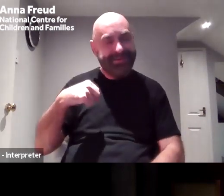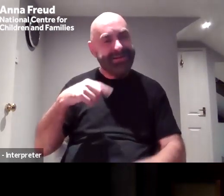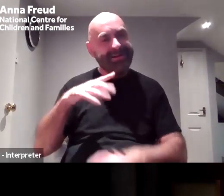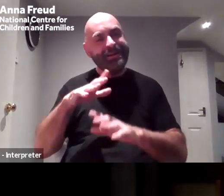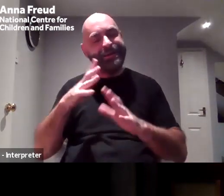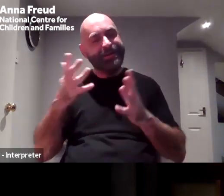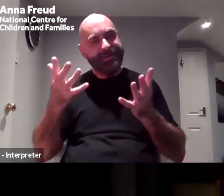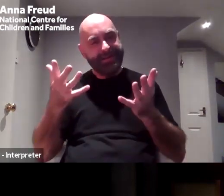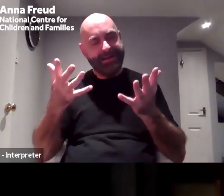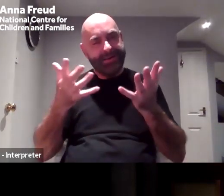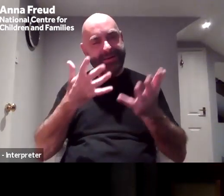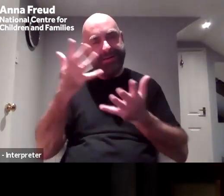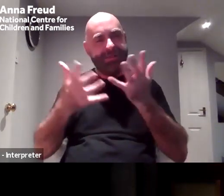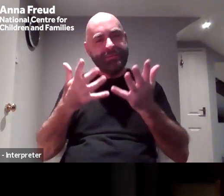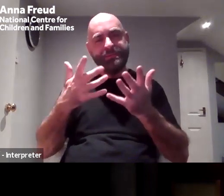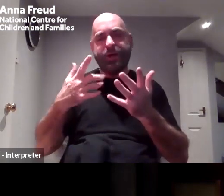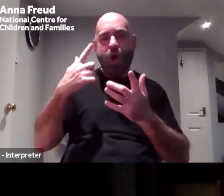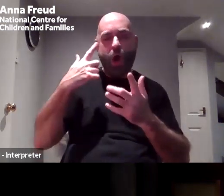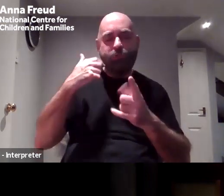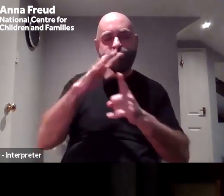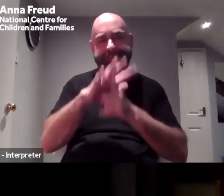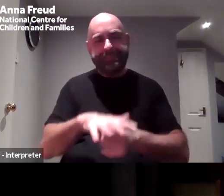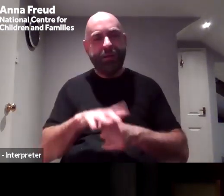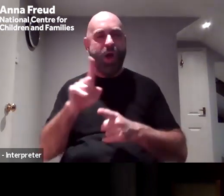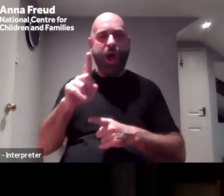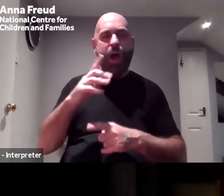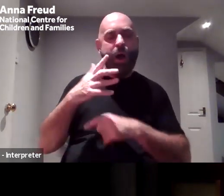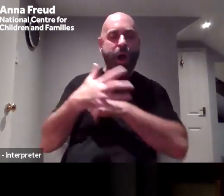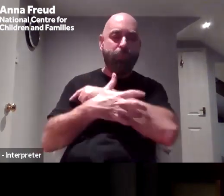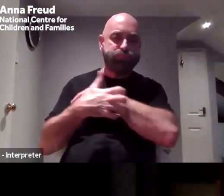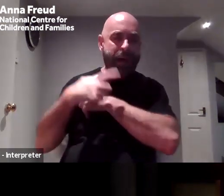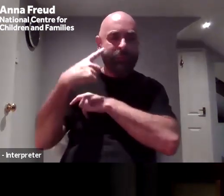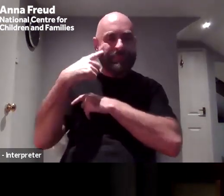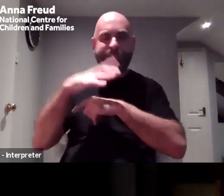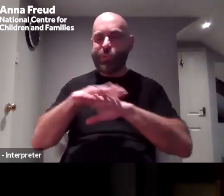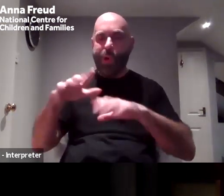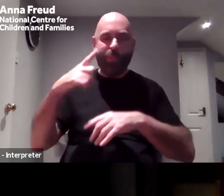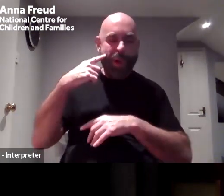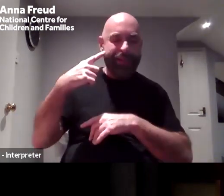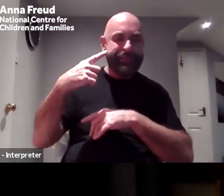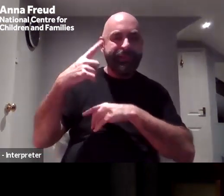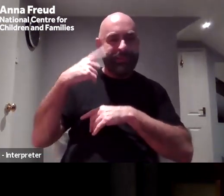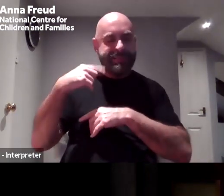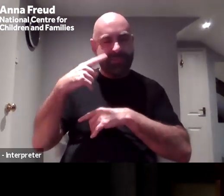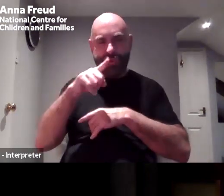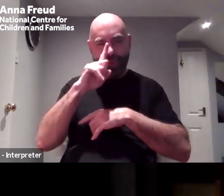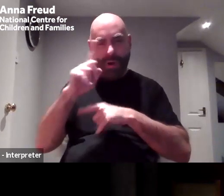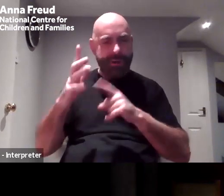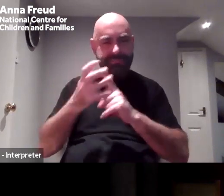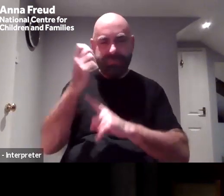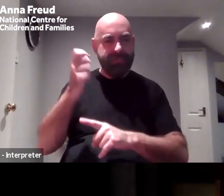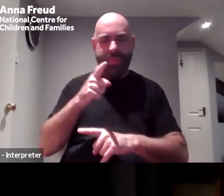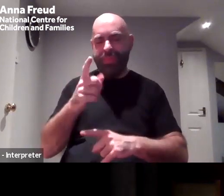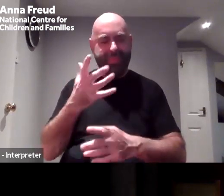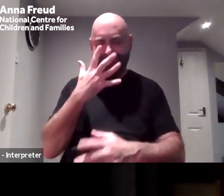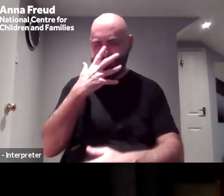not, you know, if you're a racist and you say, well, if you've got brown skin or non-white skin or something, you can't, I mean, it's